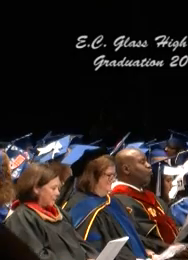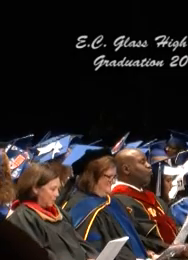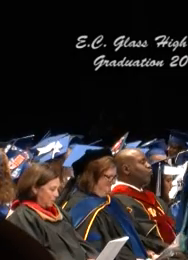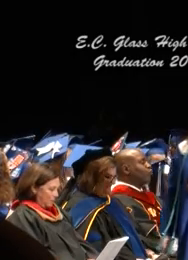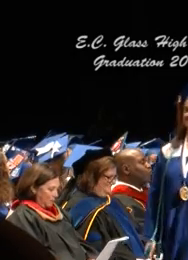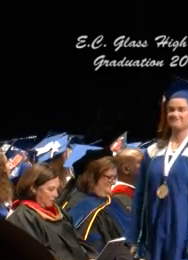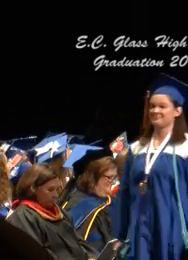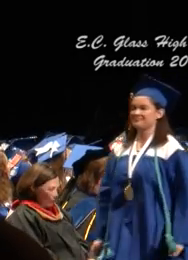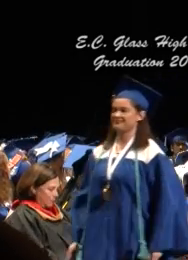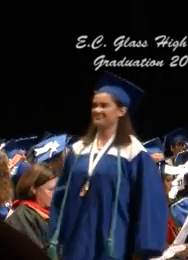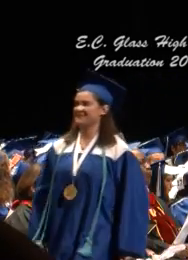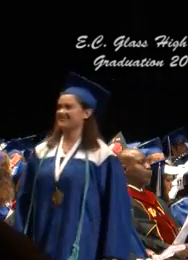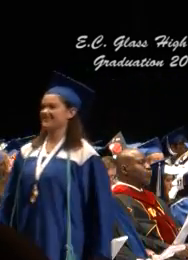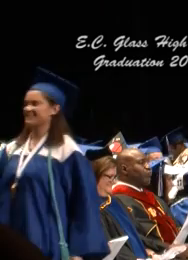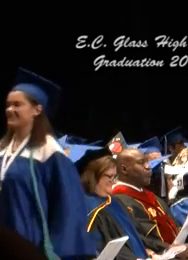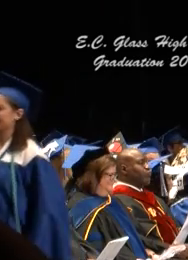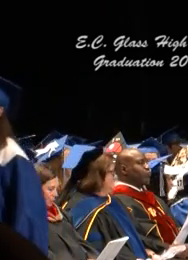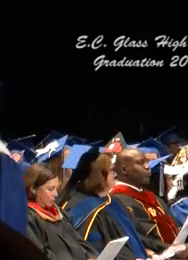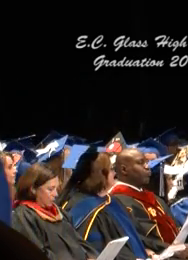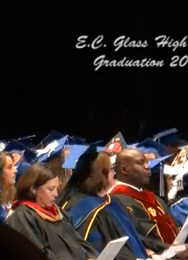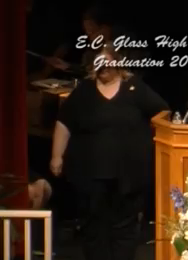Malik Sanders.